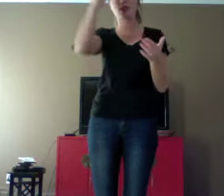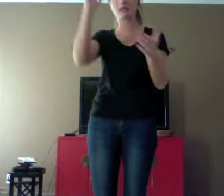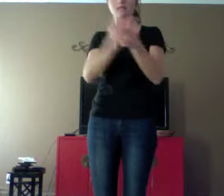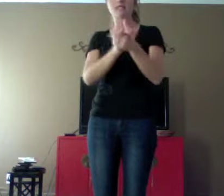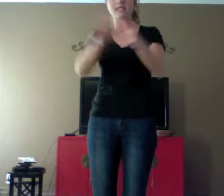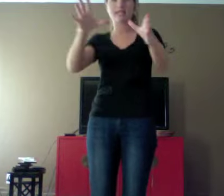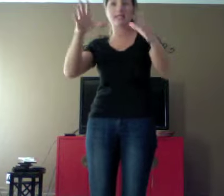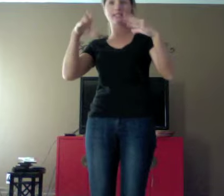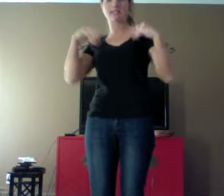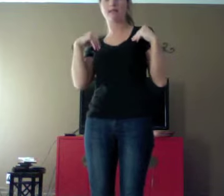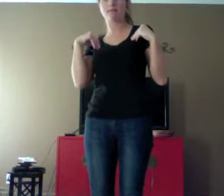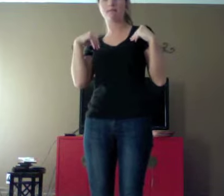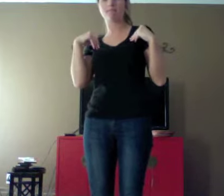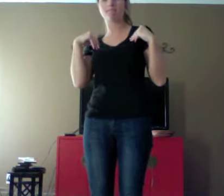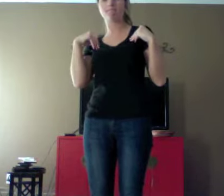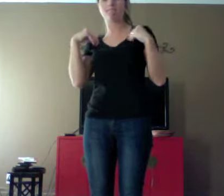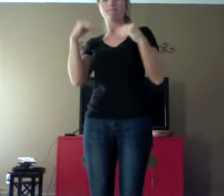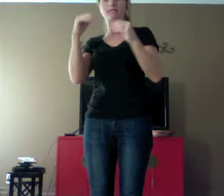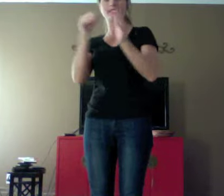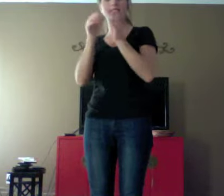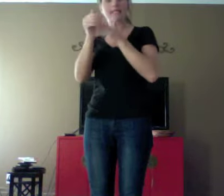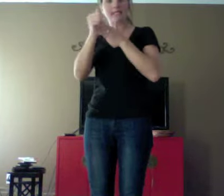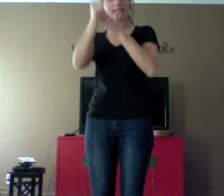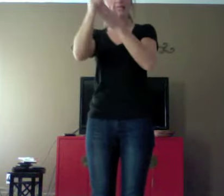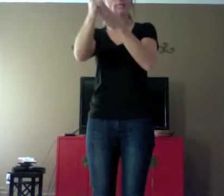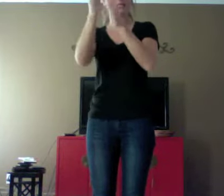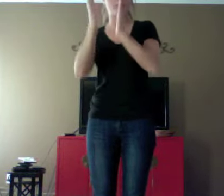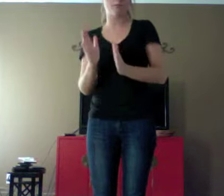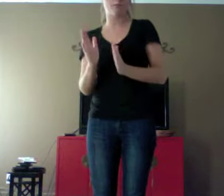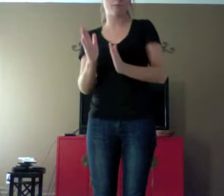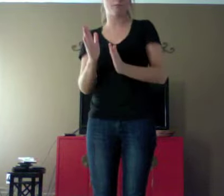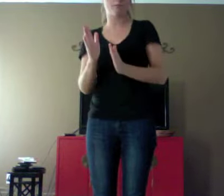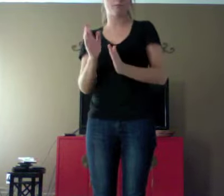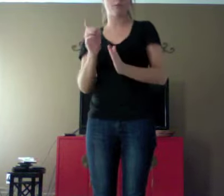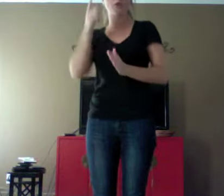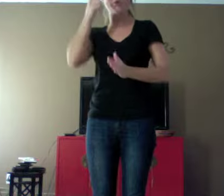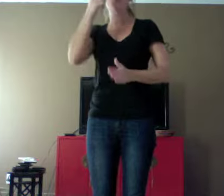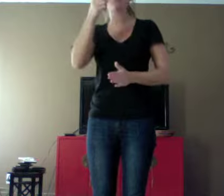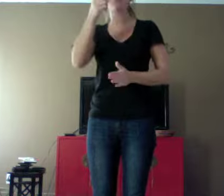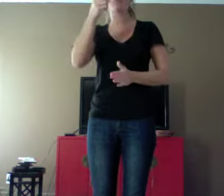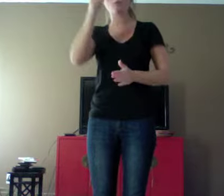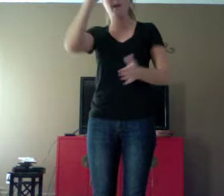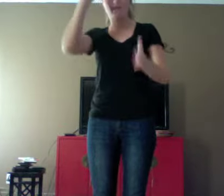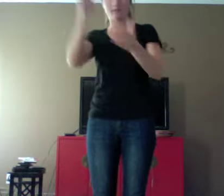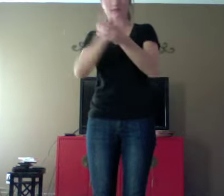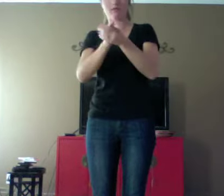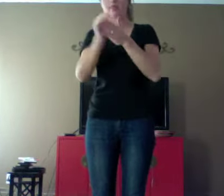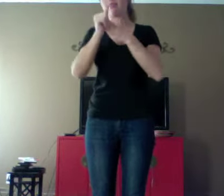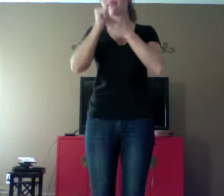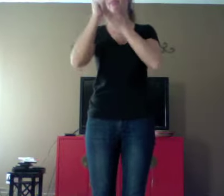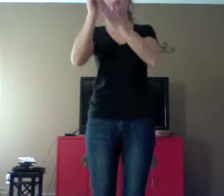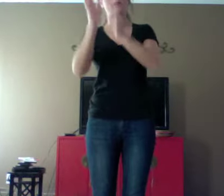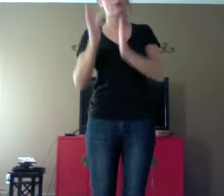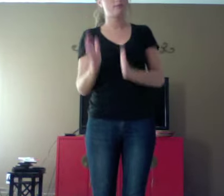your role as the leader because that's exactly who you are in the marriage. You are the leader. Look at verse 22.